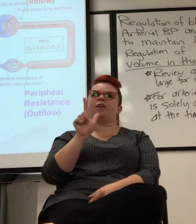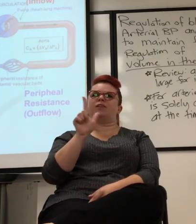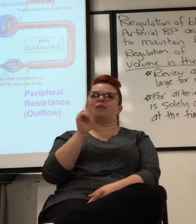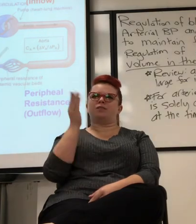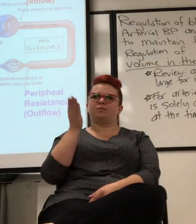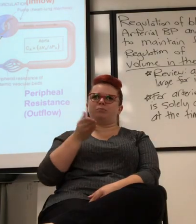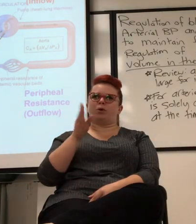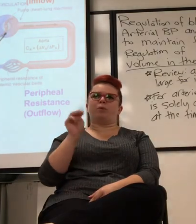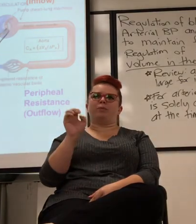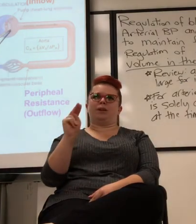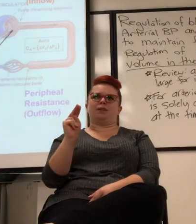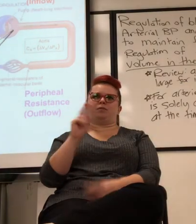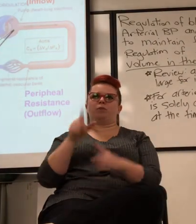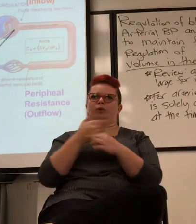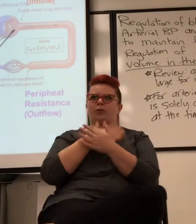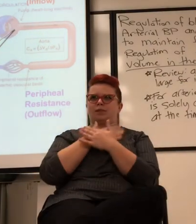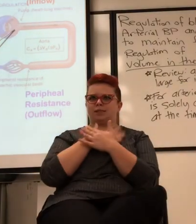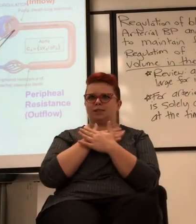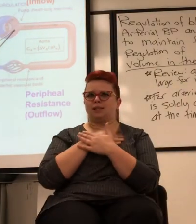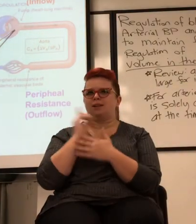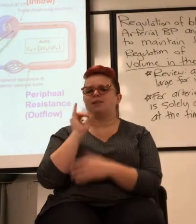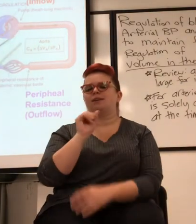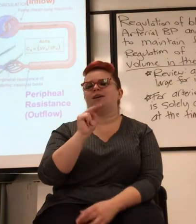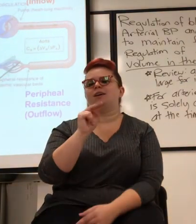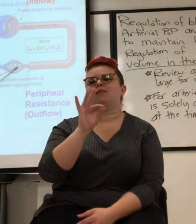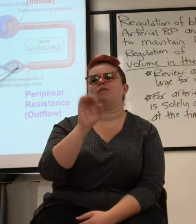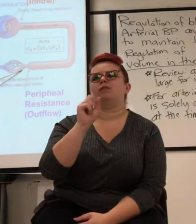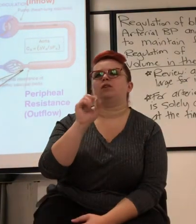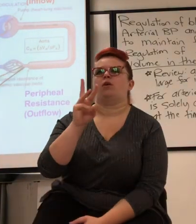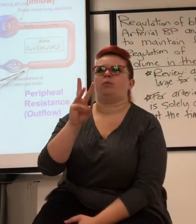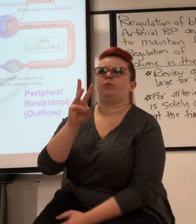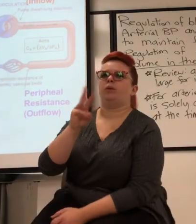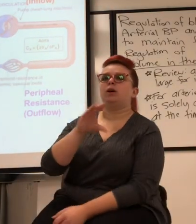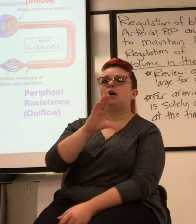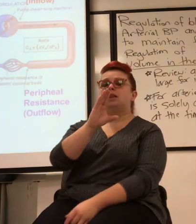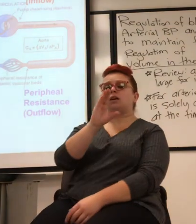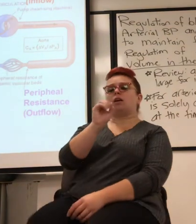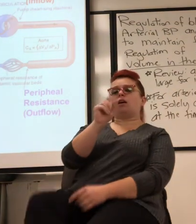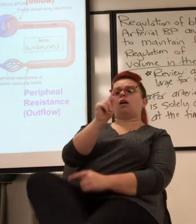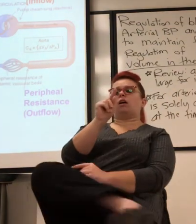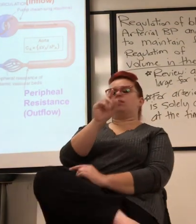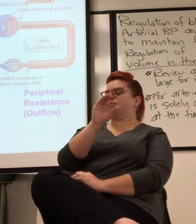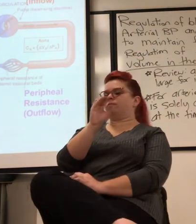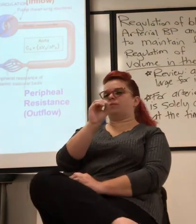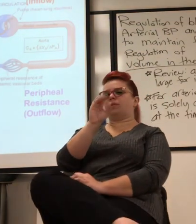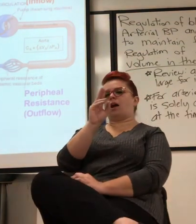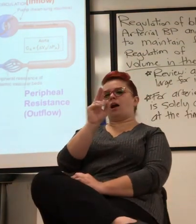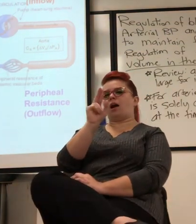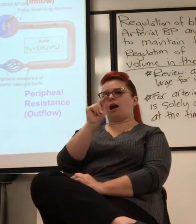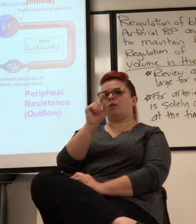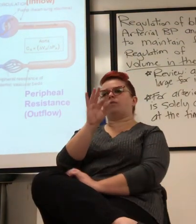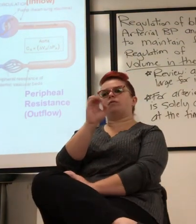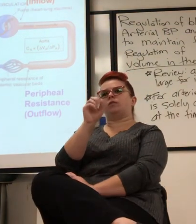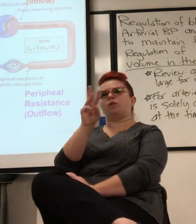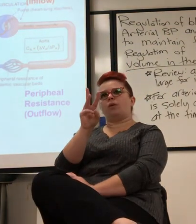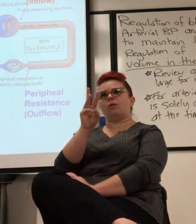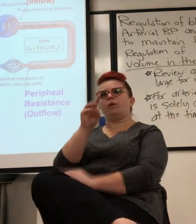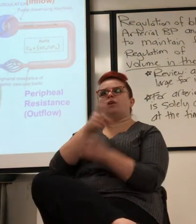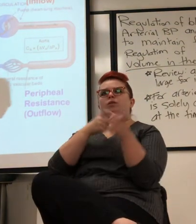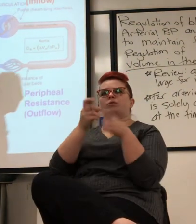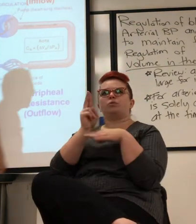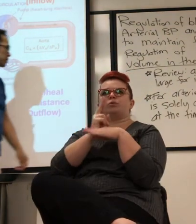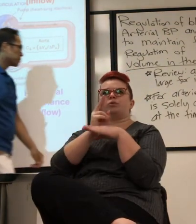rest. Right there, that's our inflow. So our outflow is controlled by the peripheral resistance.